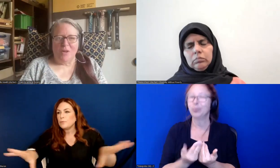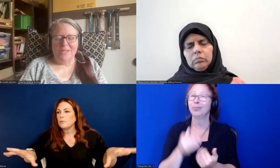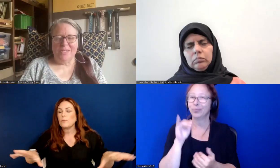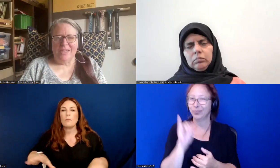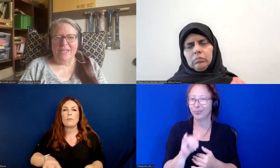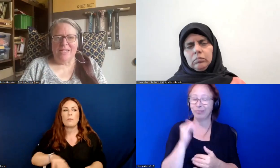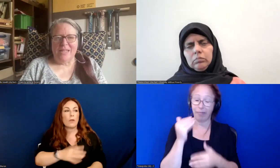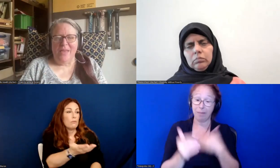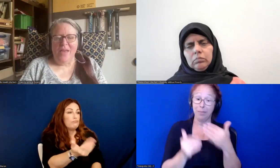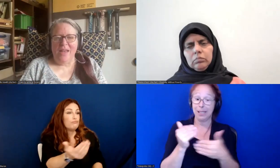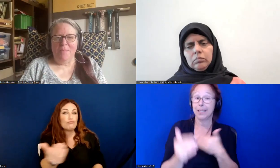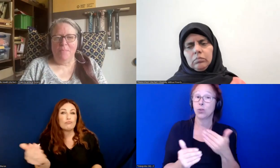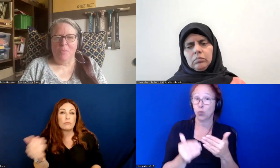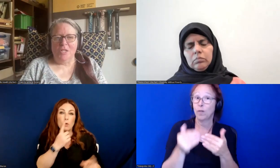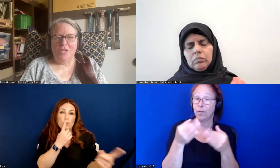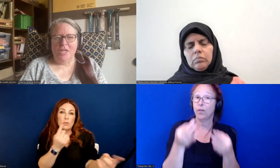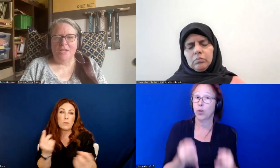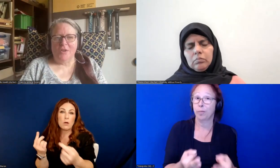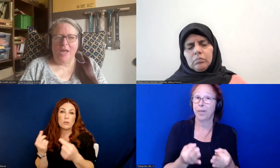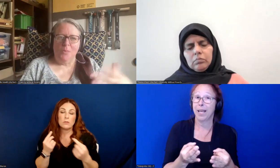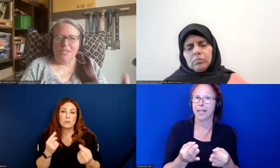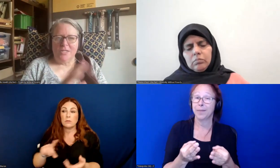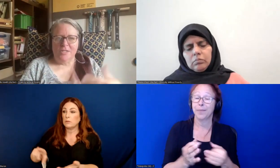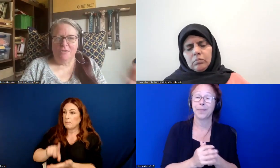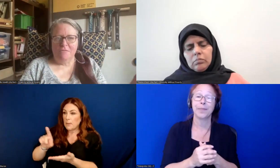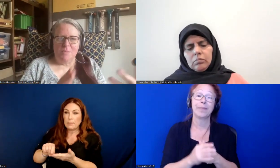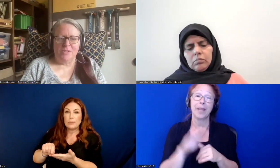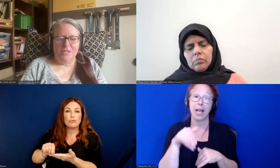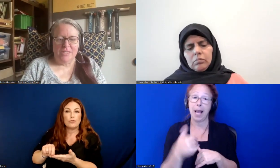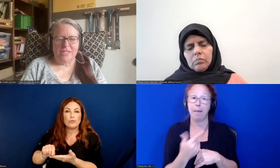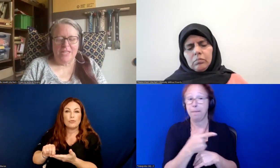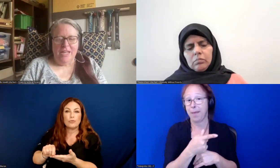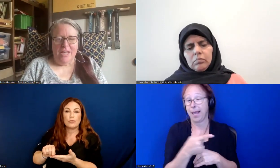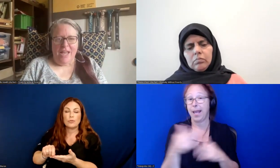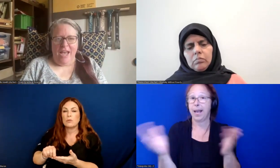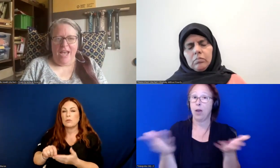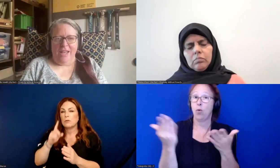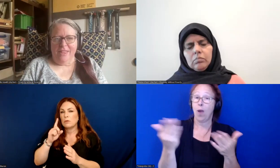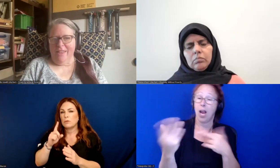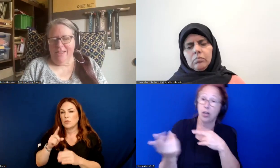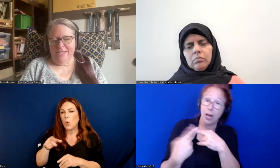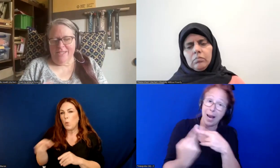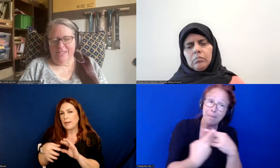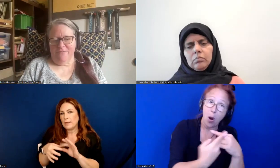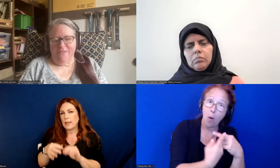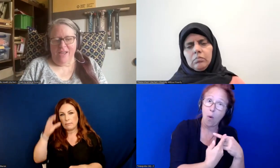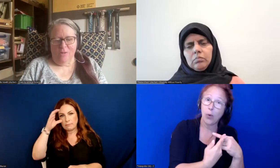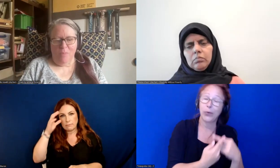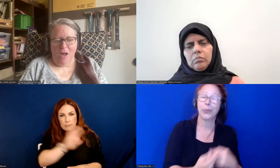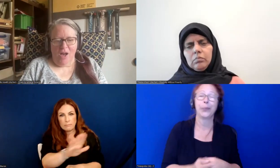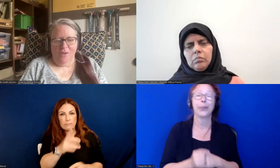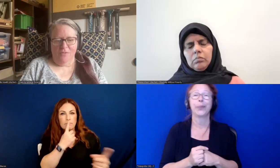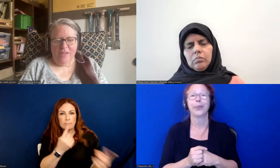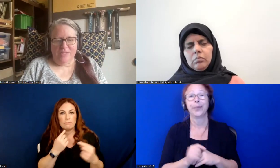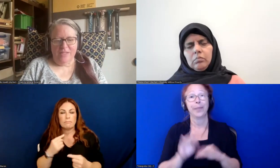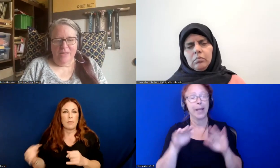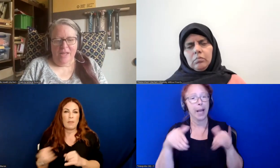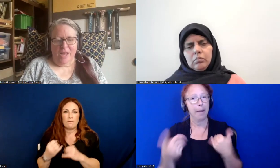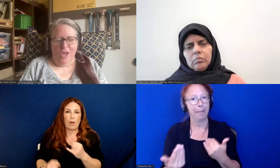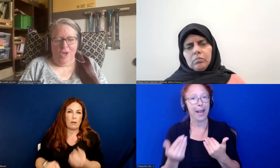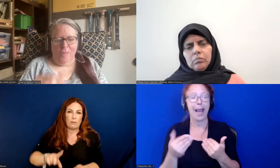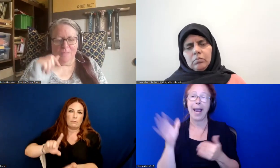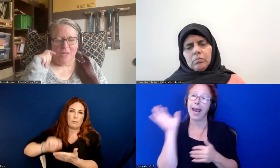invites responses, and then it publishes, okay, we listen to your responses, and then this is the final part of